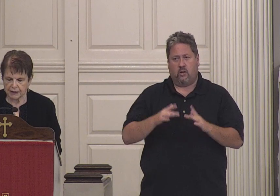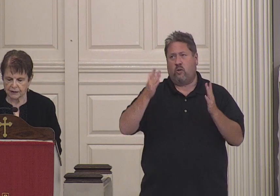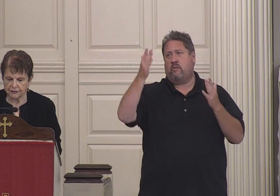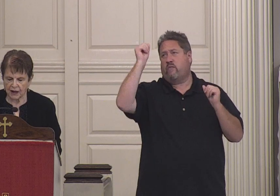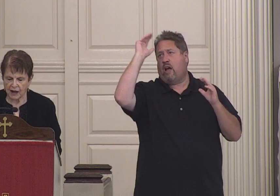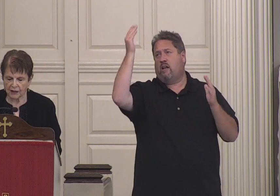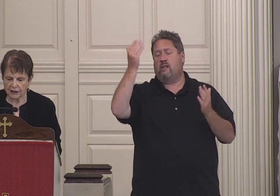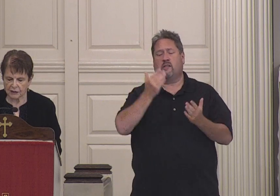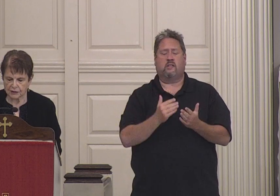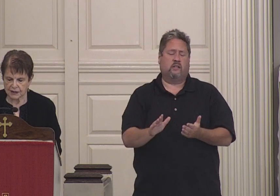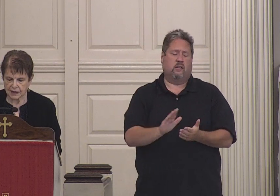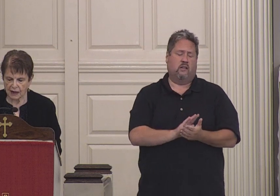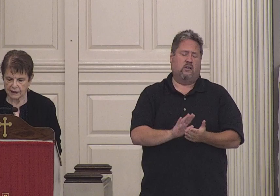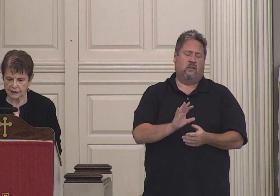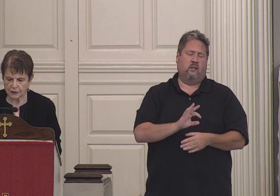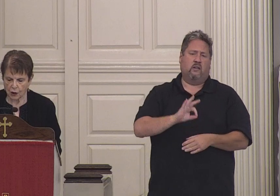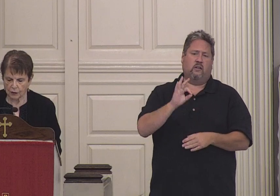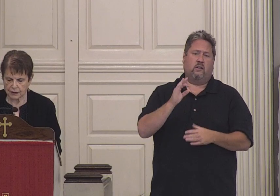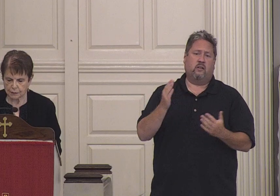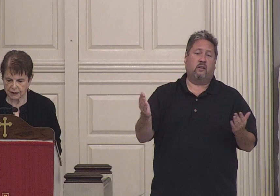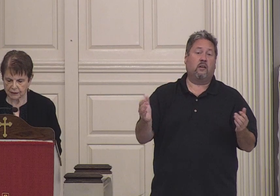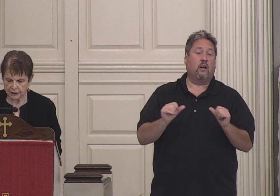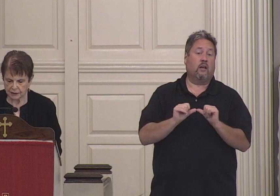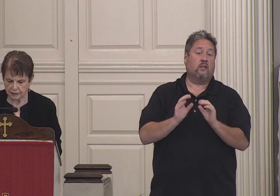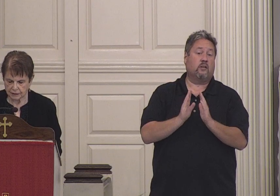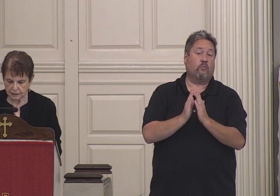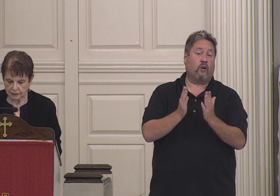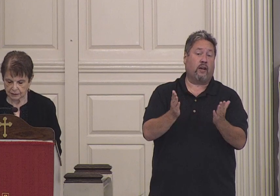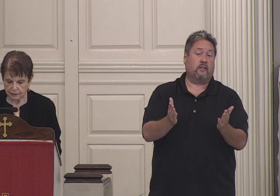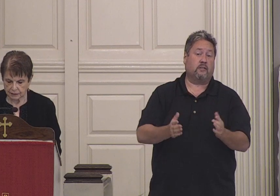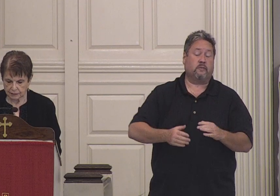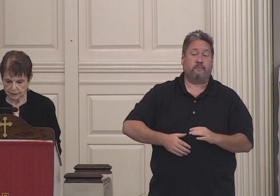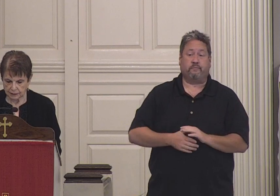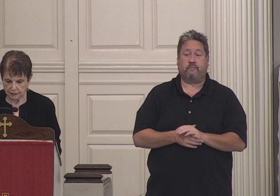Glory be to the Father, and to the Son, and to the Holy Spirit.